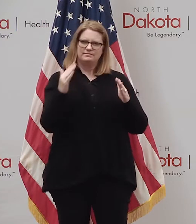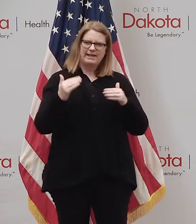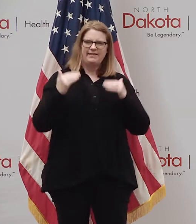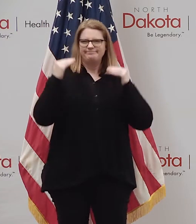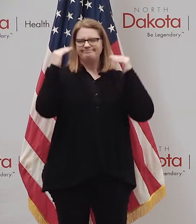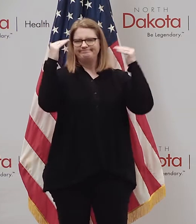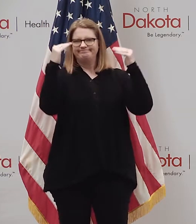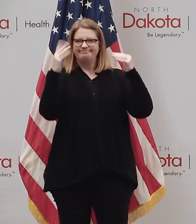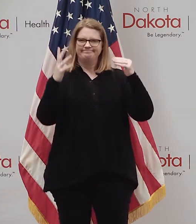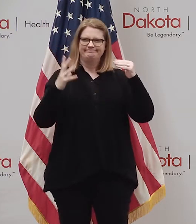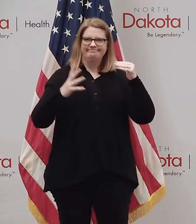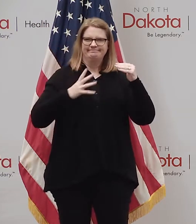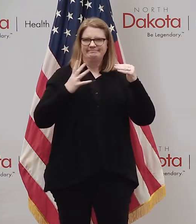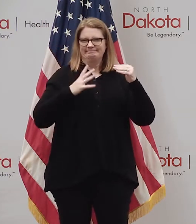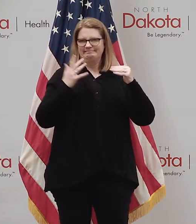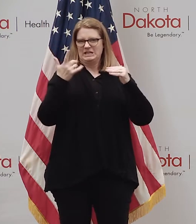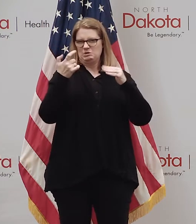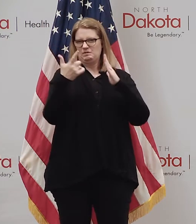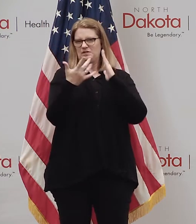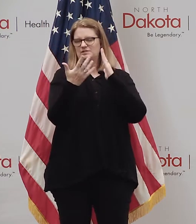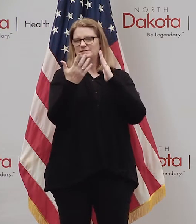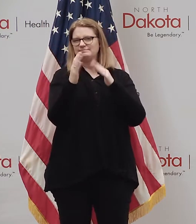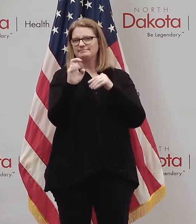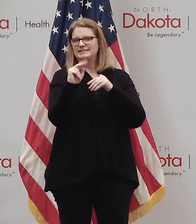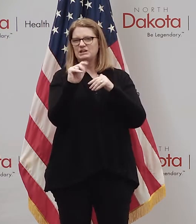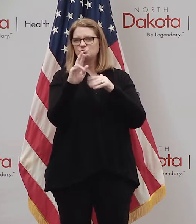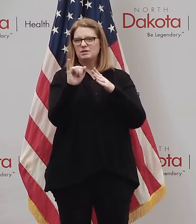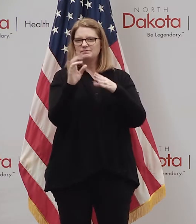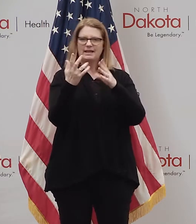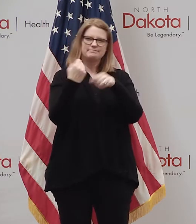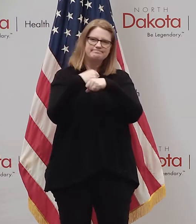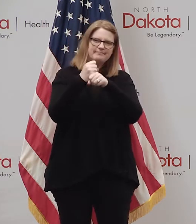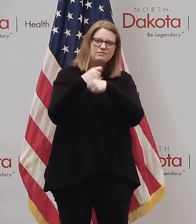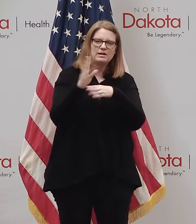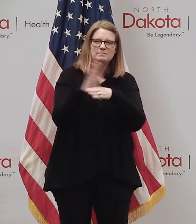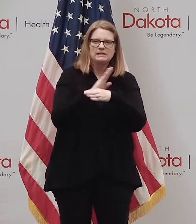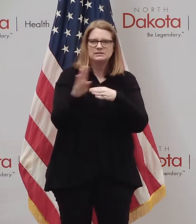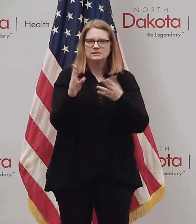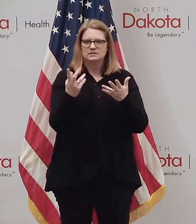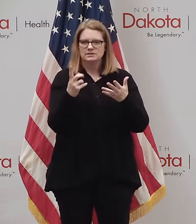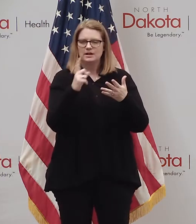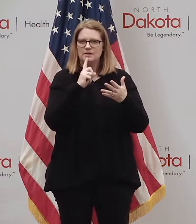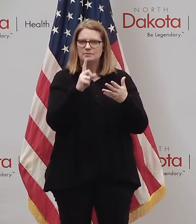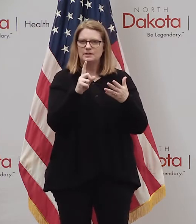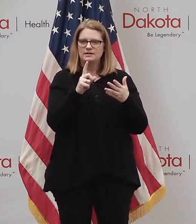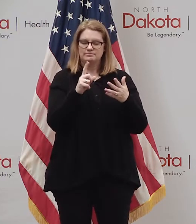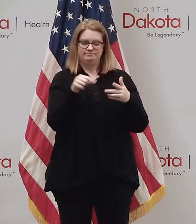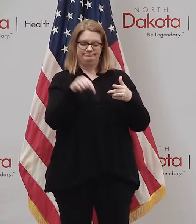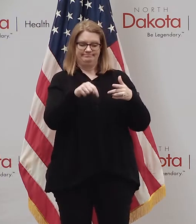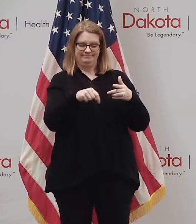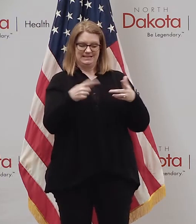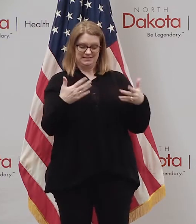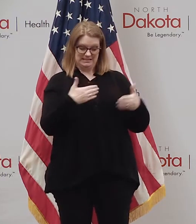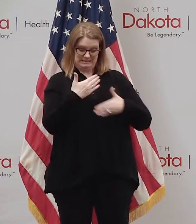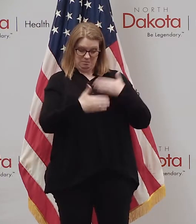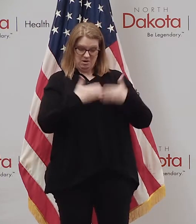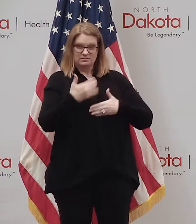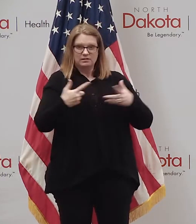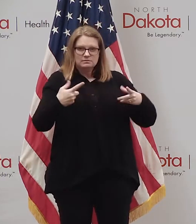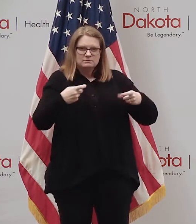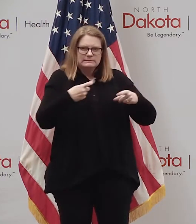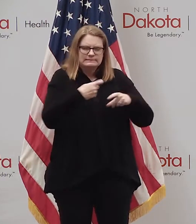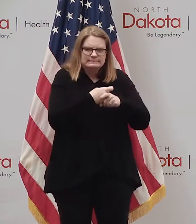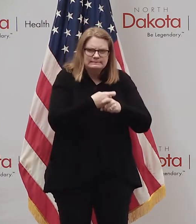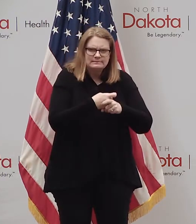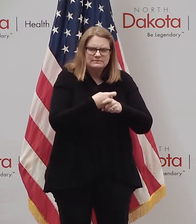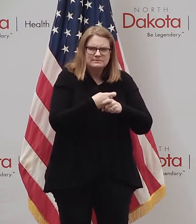automated 21st century manufacturing business understands that in complex processes, that